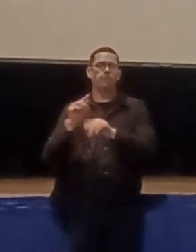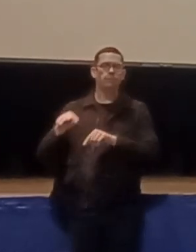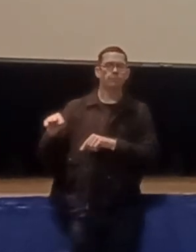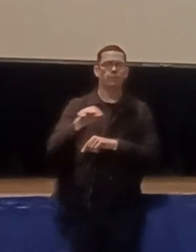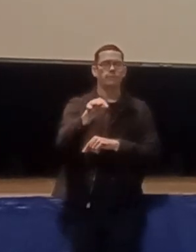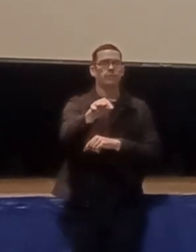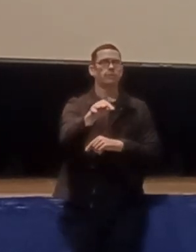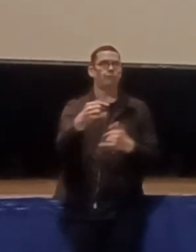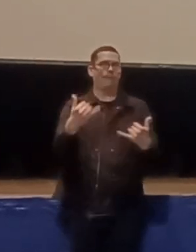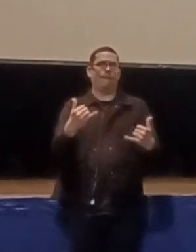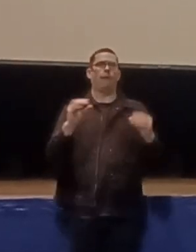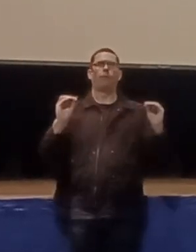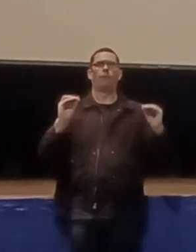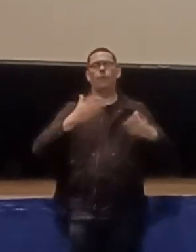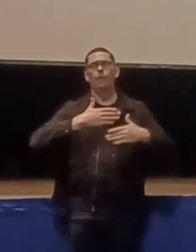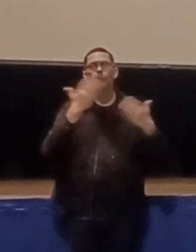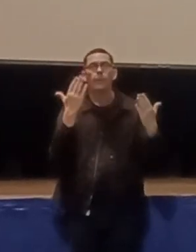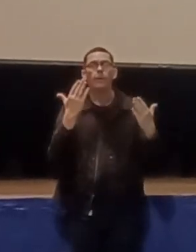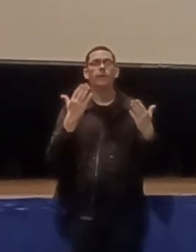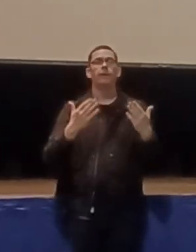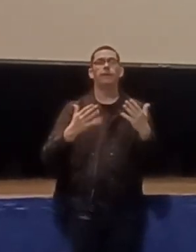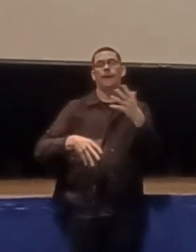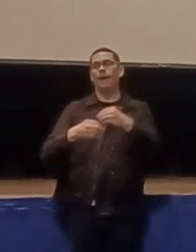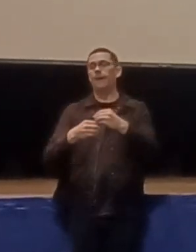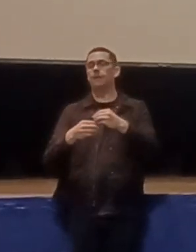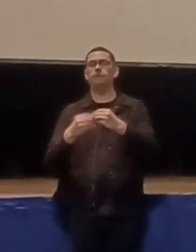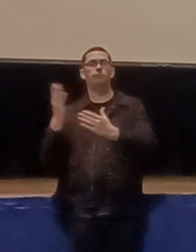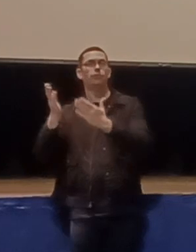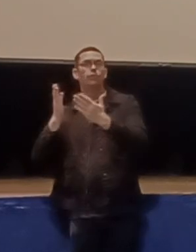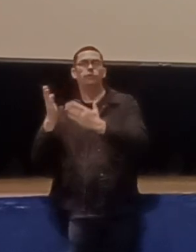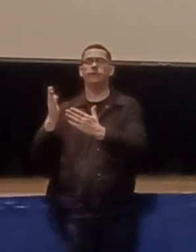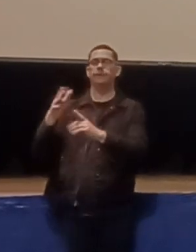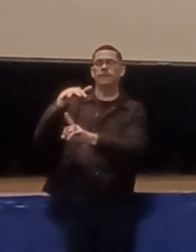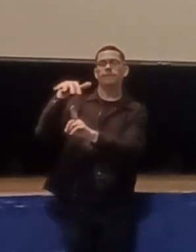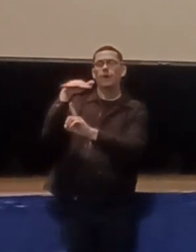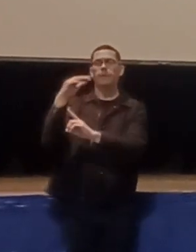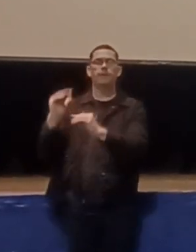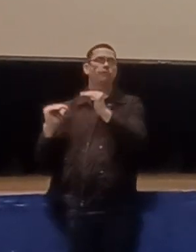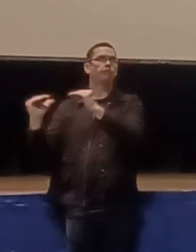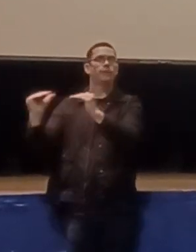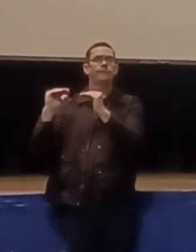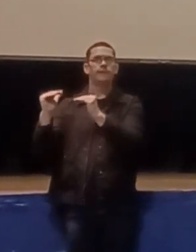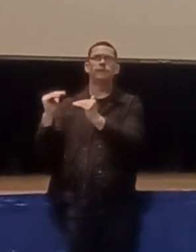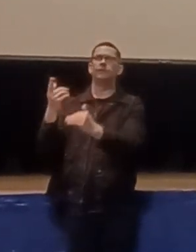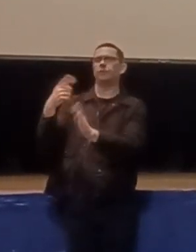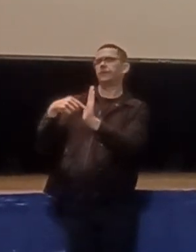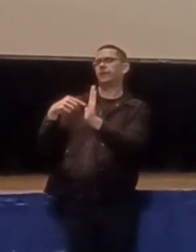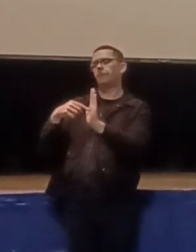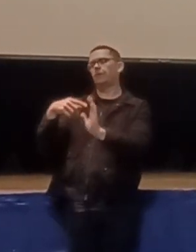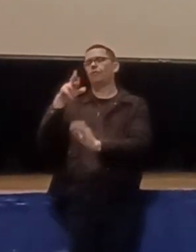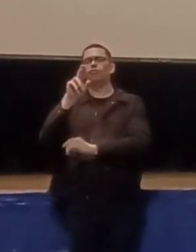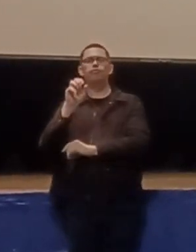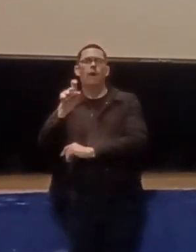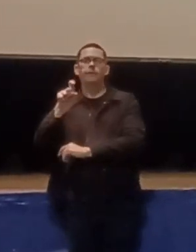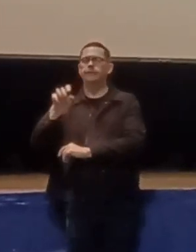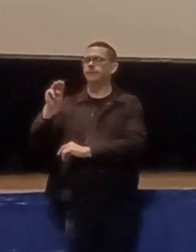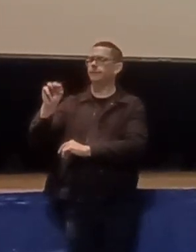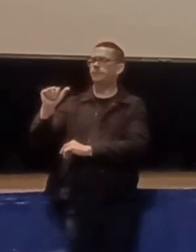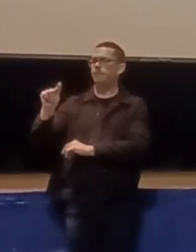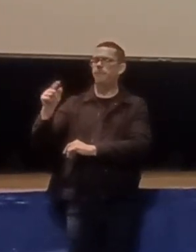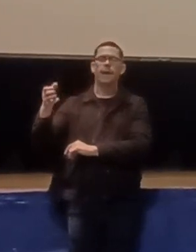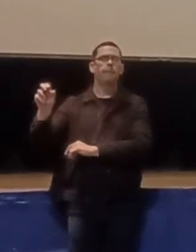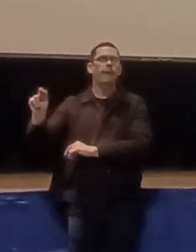well as bring in additional routes serving environmental justice communities like Roxbury, Mission Hill, and Mattapan. It will allow the T to make